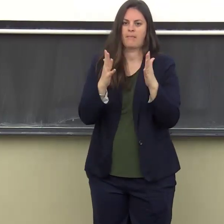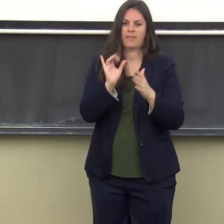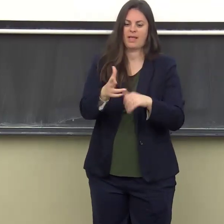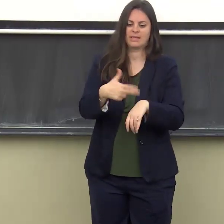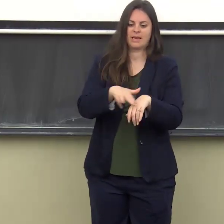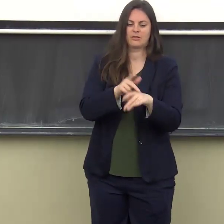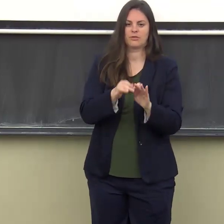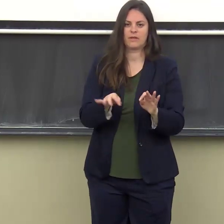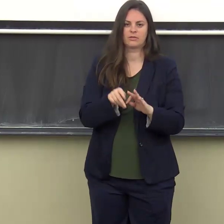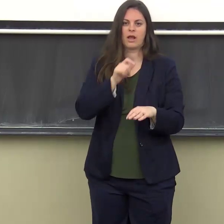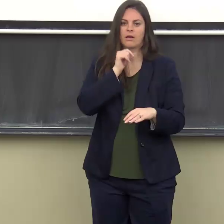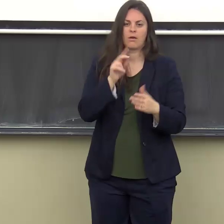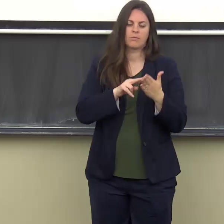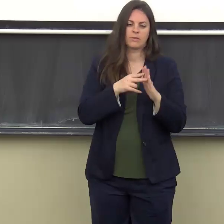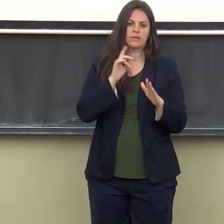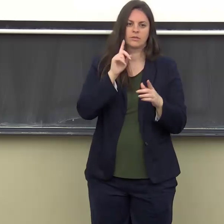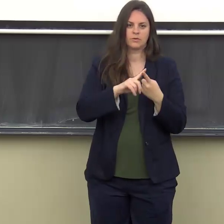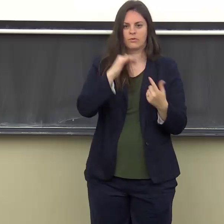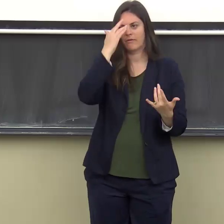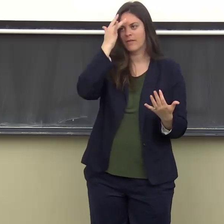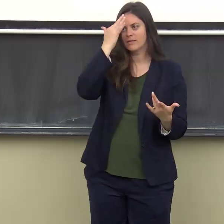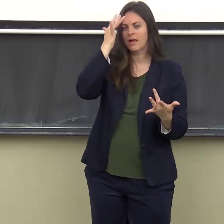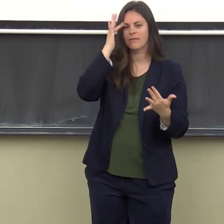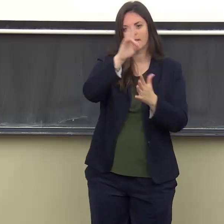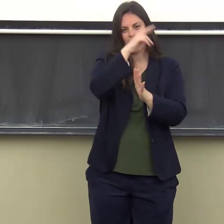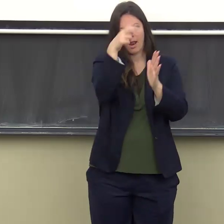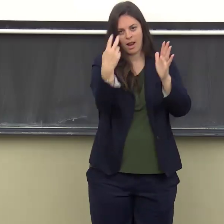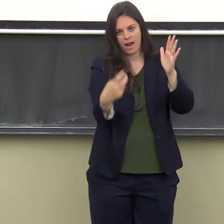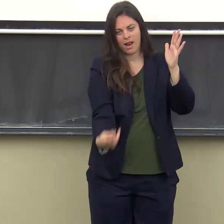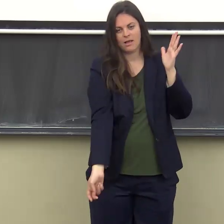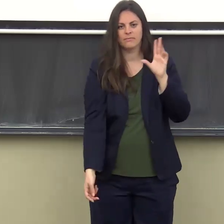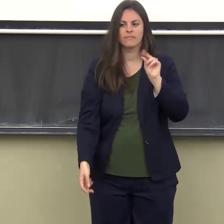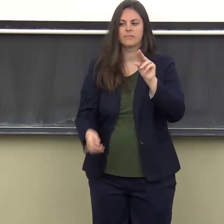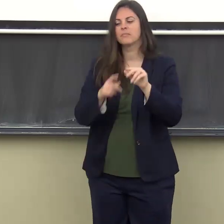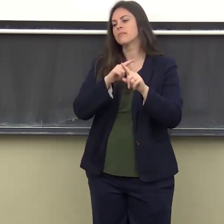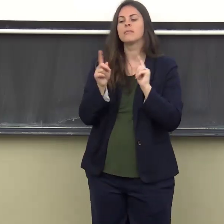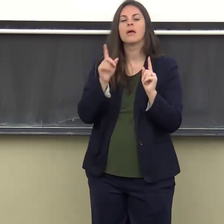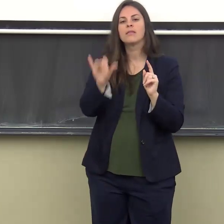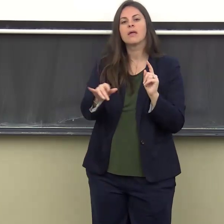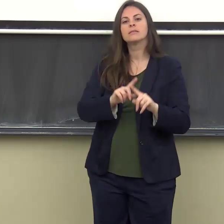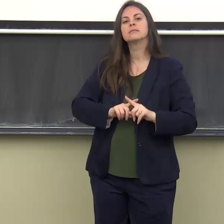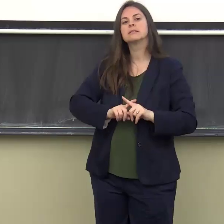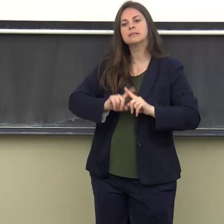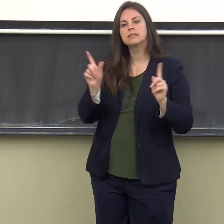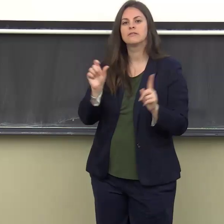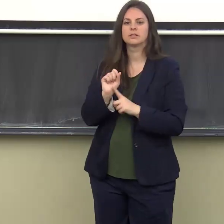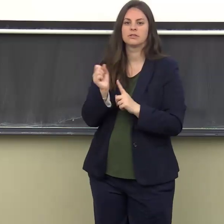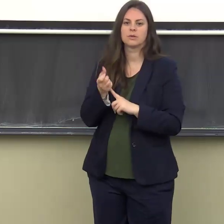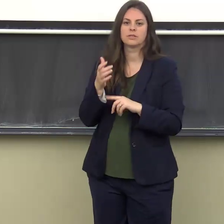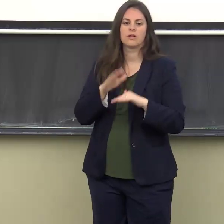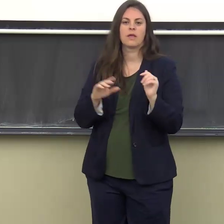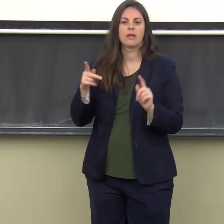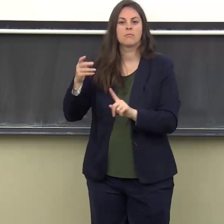throw us into that's a big philosophical opening, but that is a different situation than the